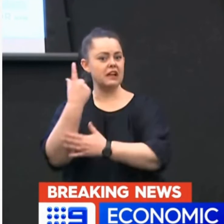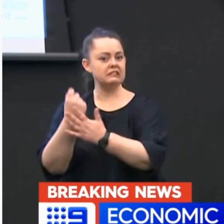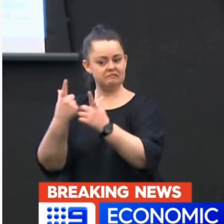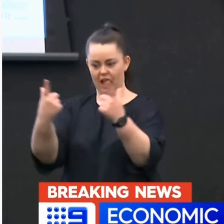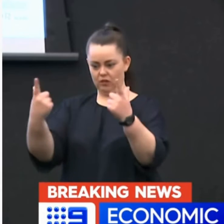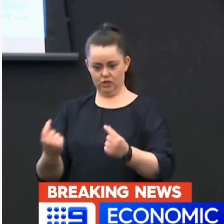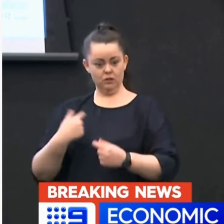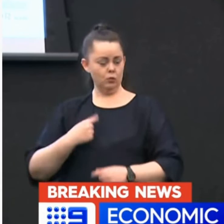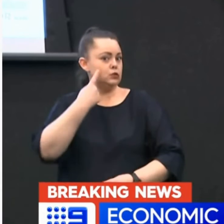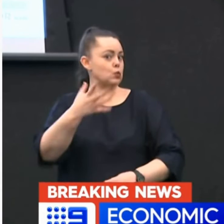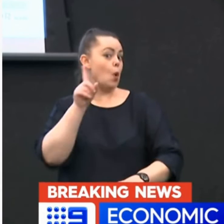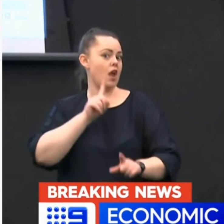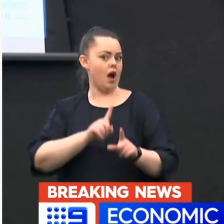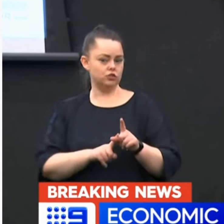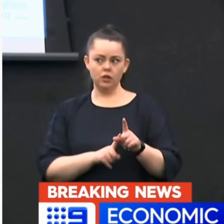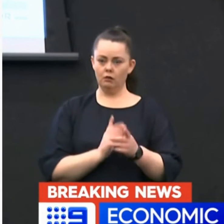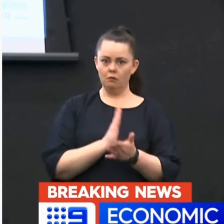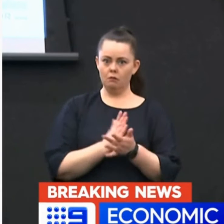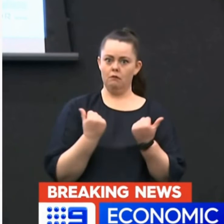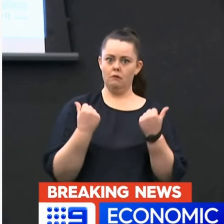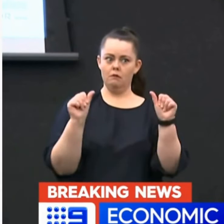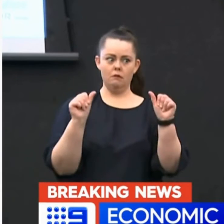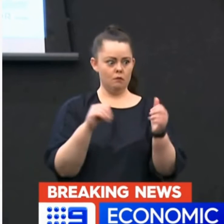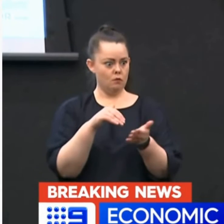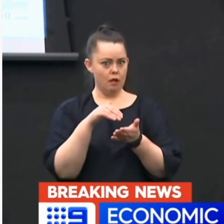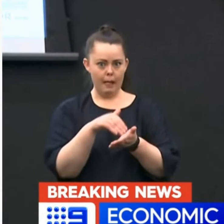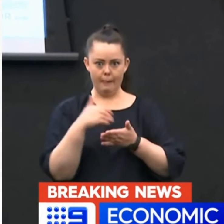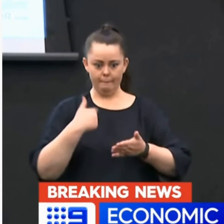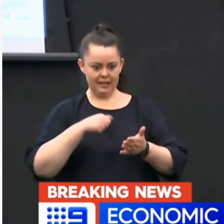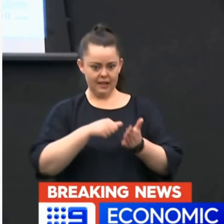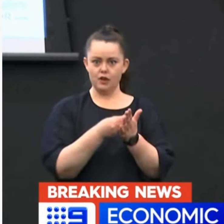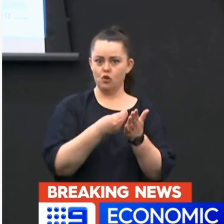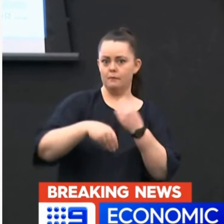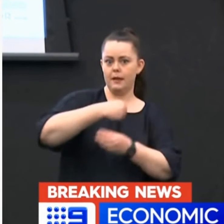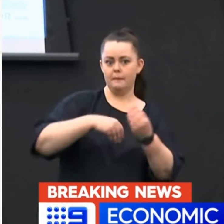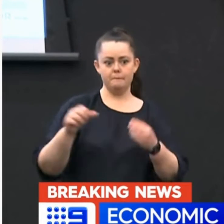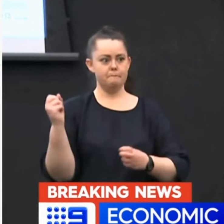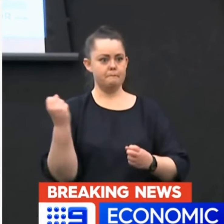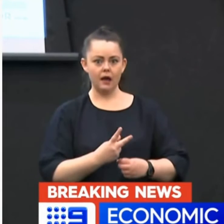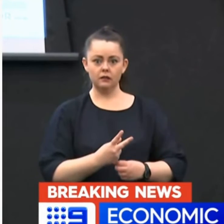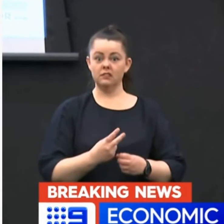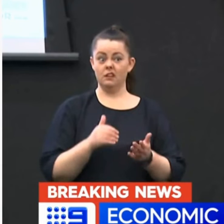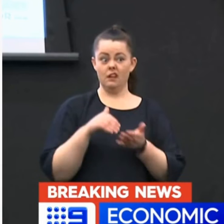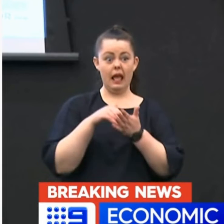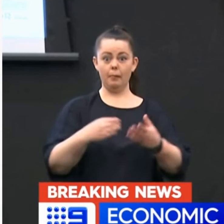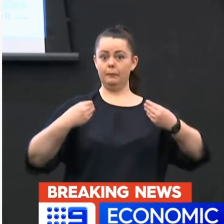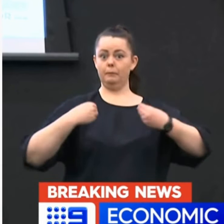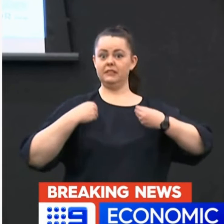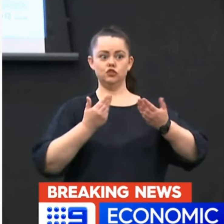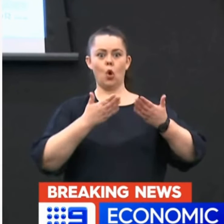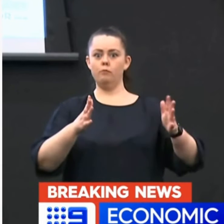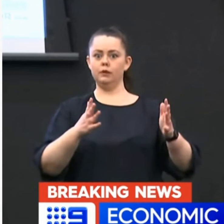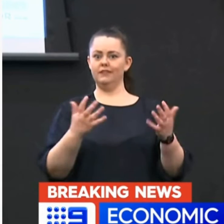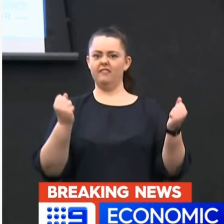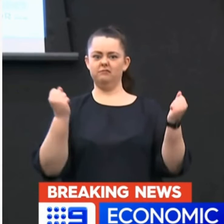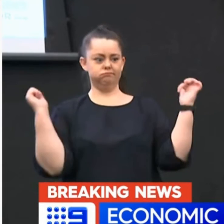impact last year. But importantly for our parents, this is a big thank you. It has been tough. It has been a challenge with close to